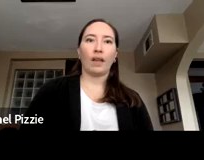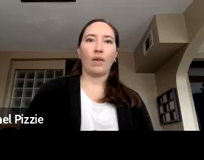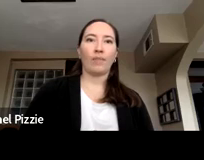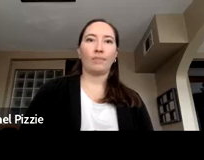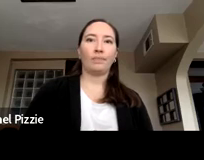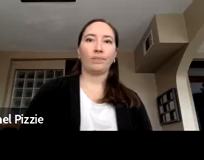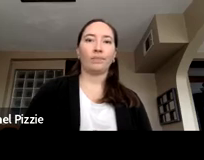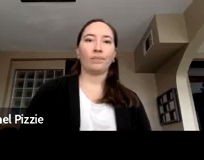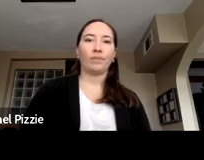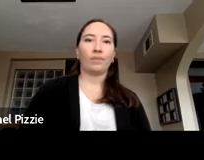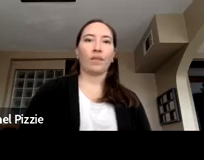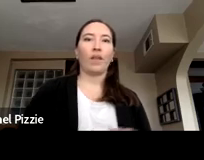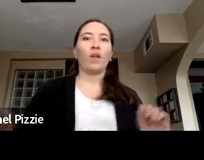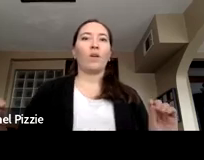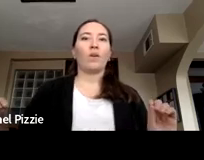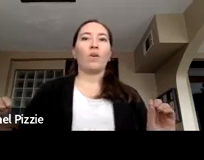Okay.